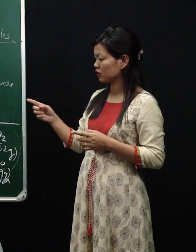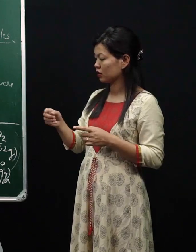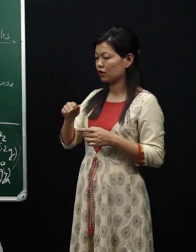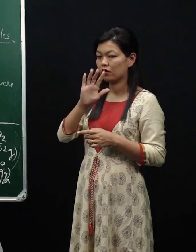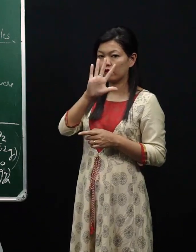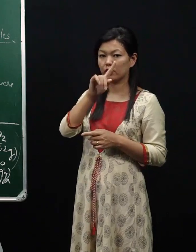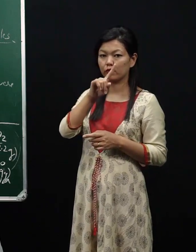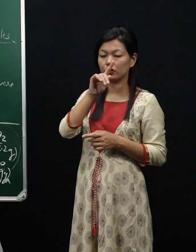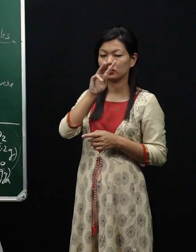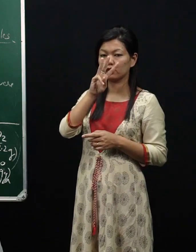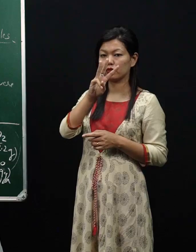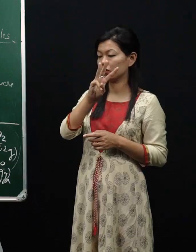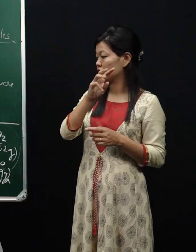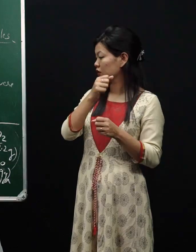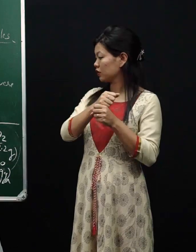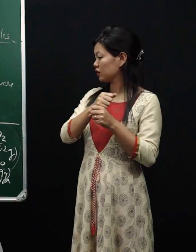one, okay?